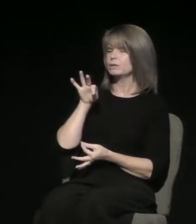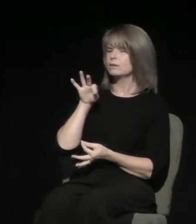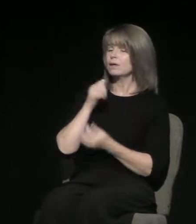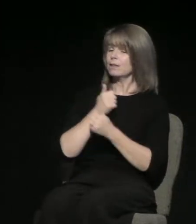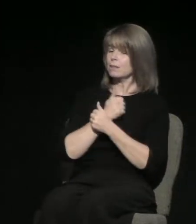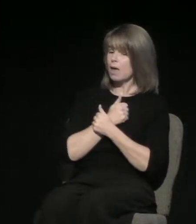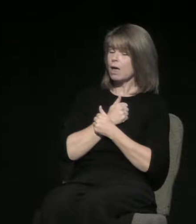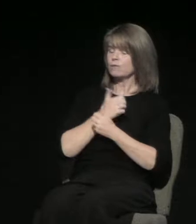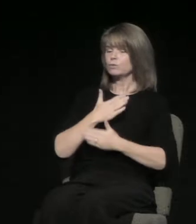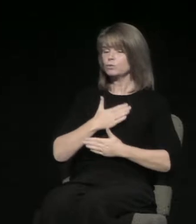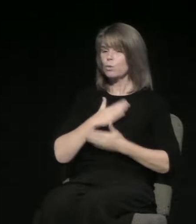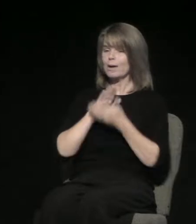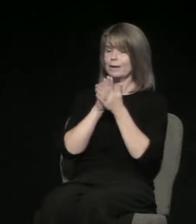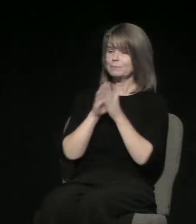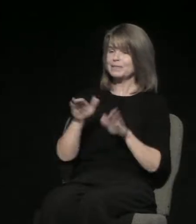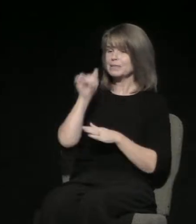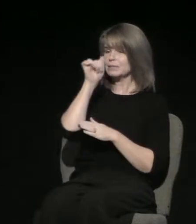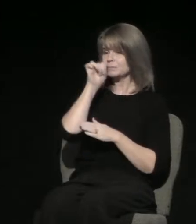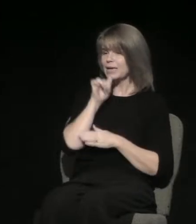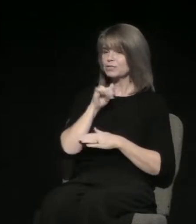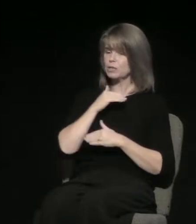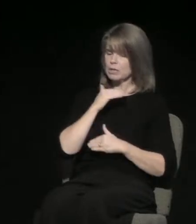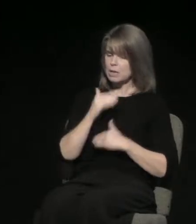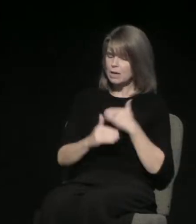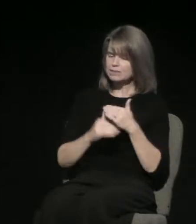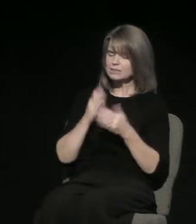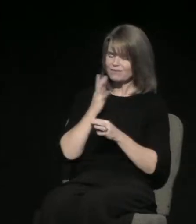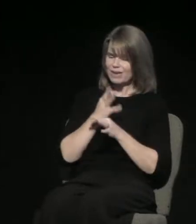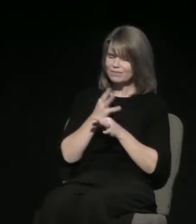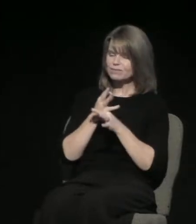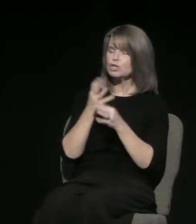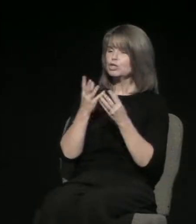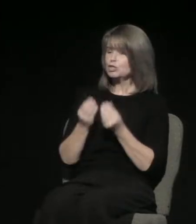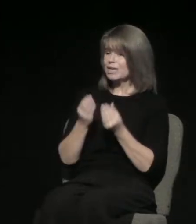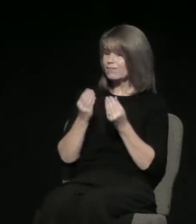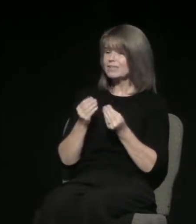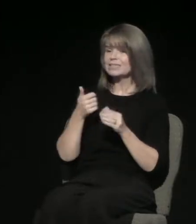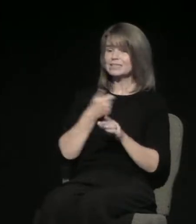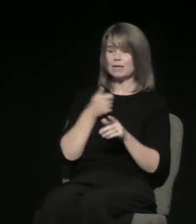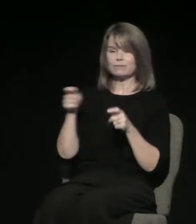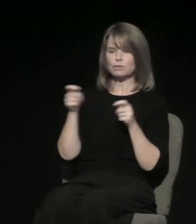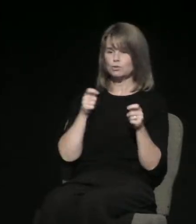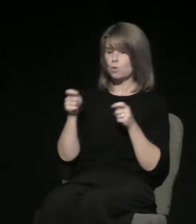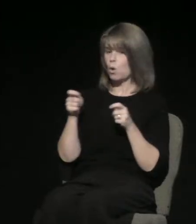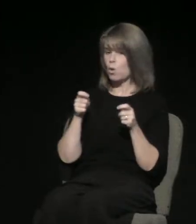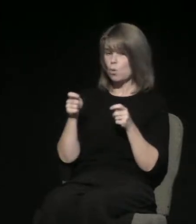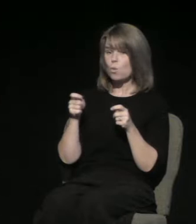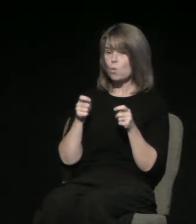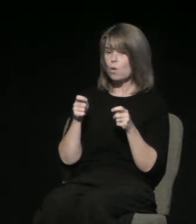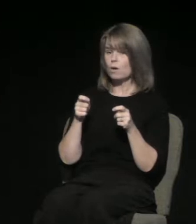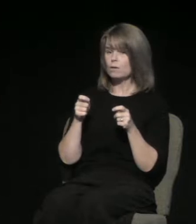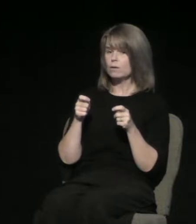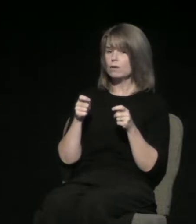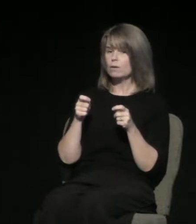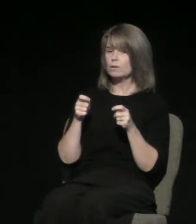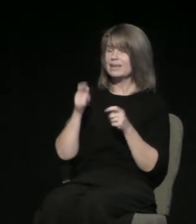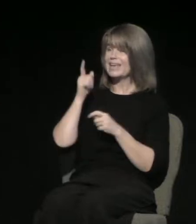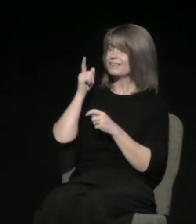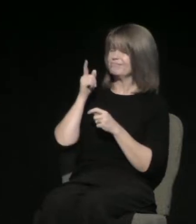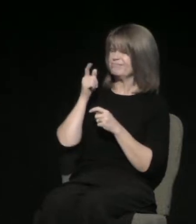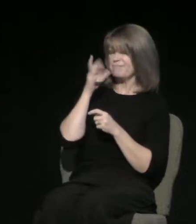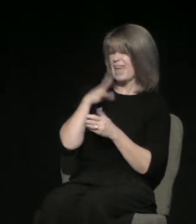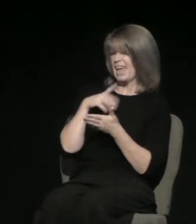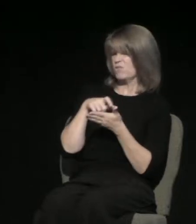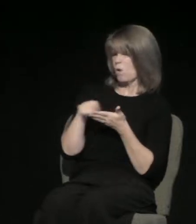Love Joy Peace Patience Kindness Goodness Faithfulness Gentleness And Self Control Against Such Things There Is No Law And I Love What He Wrote He Said